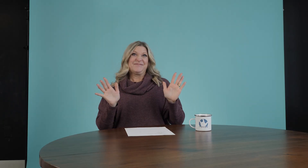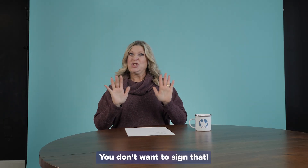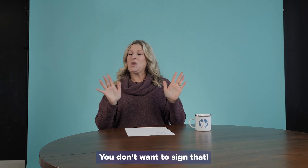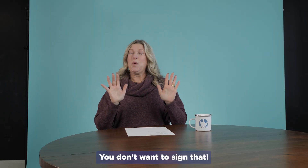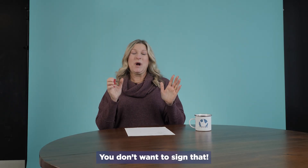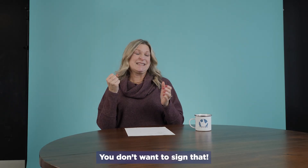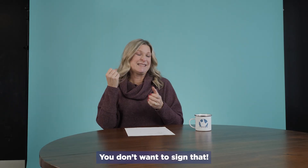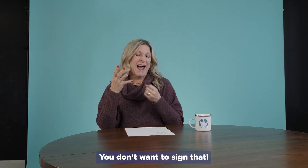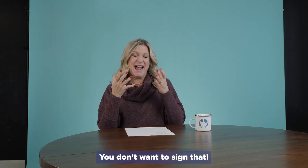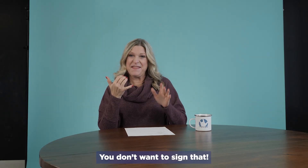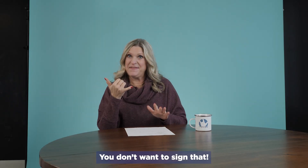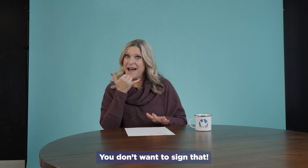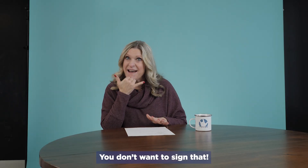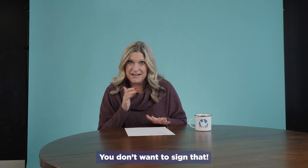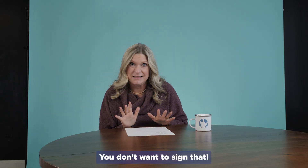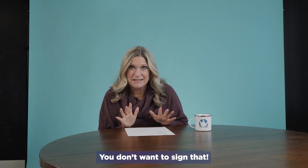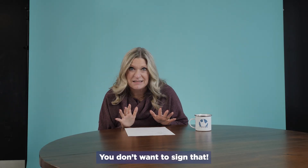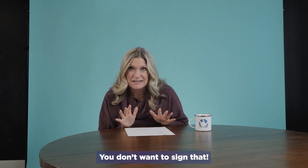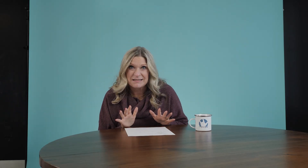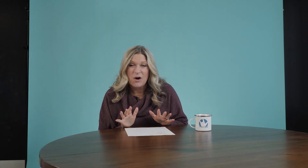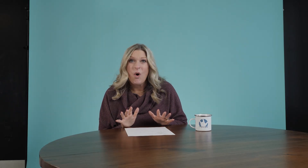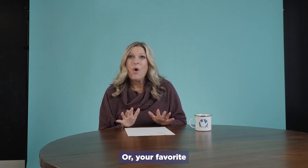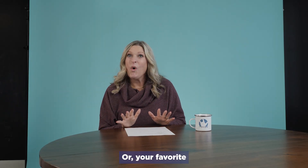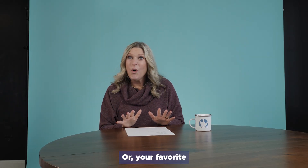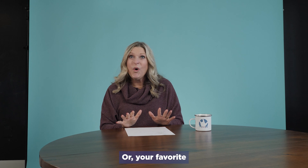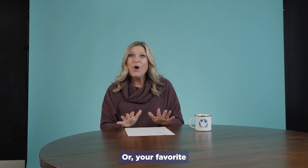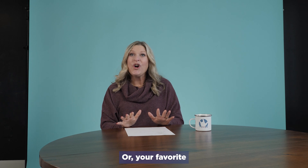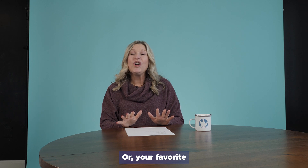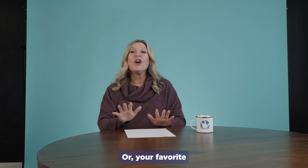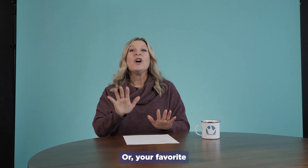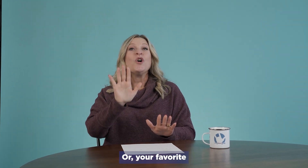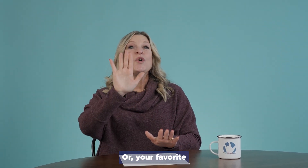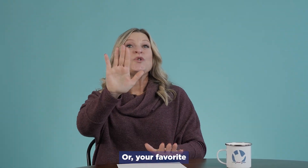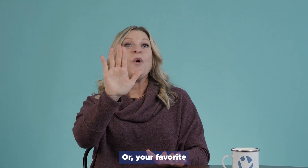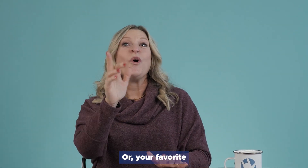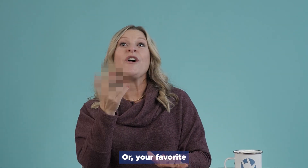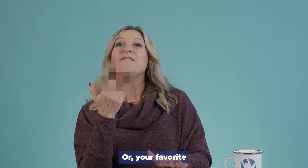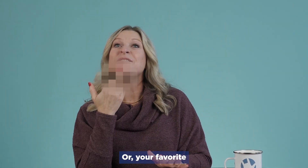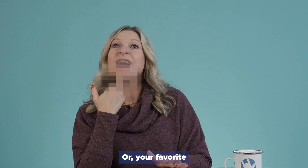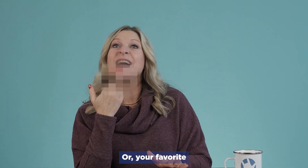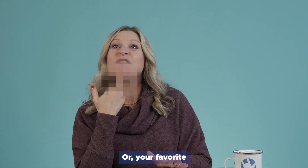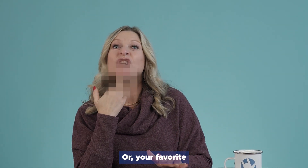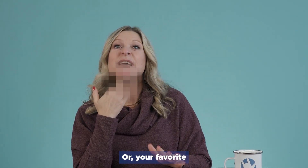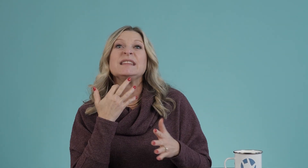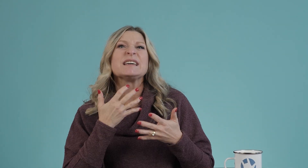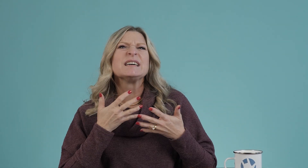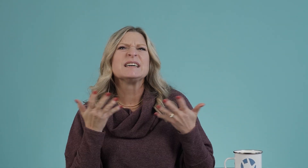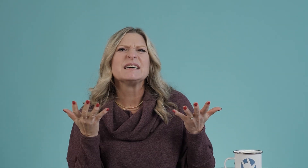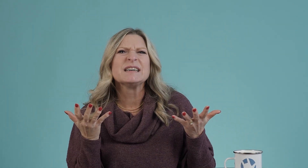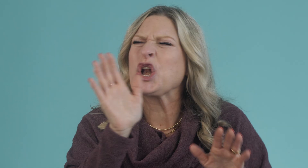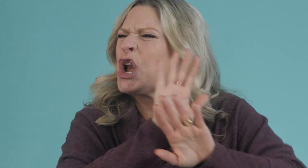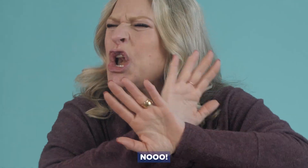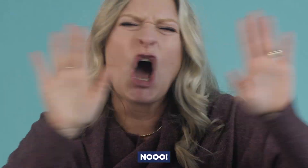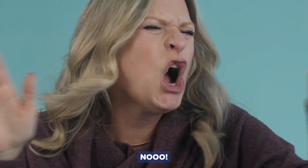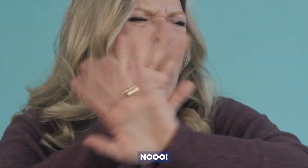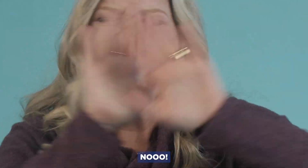you don't want to sign that. Ooh, your favorite.